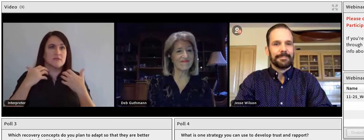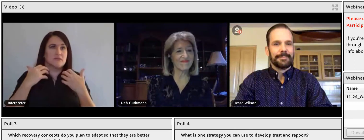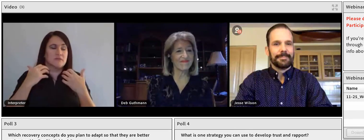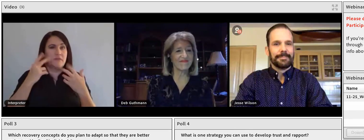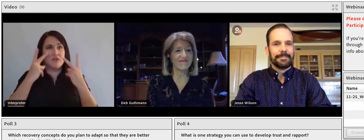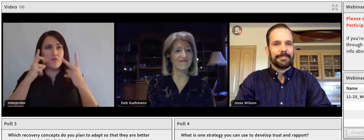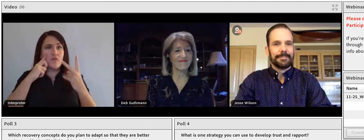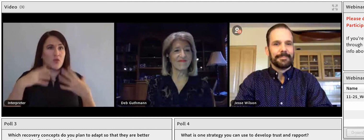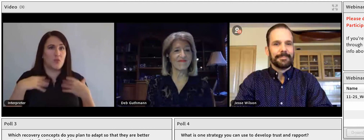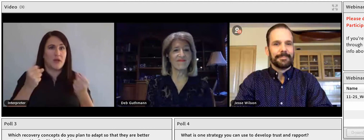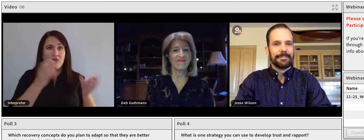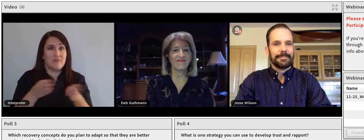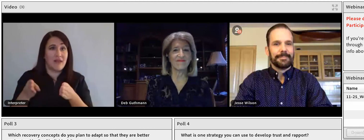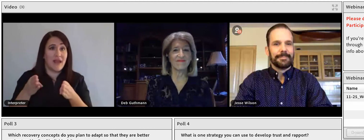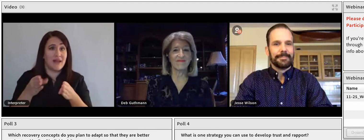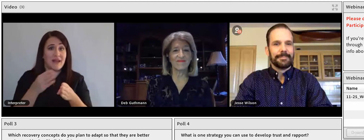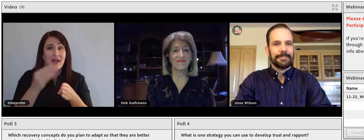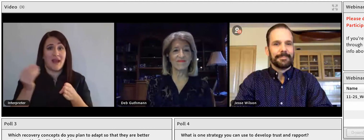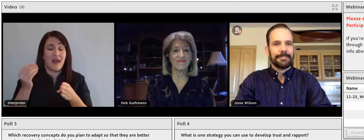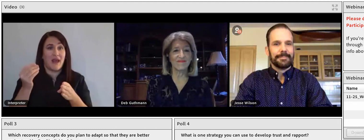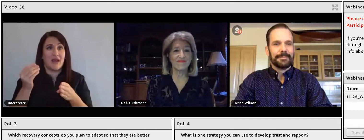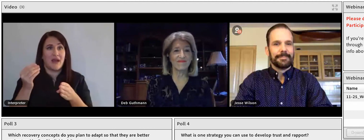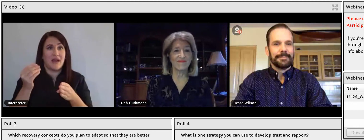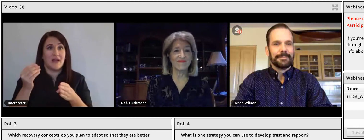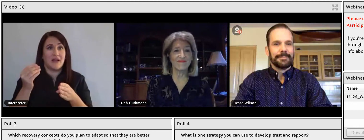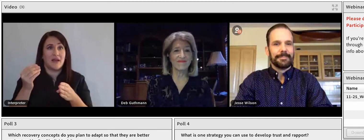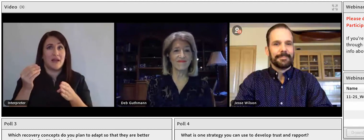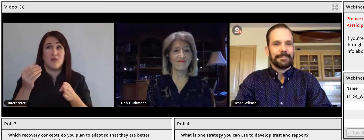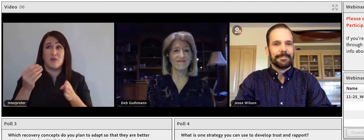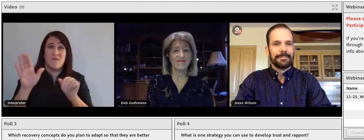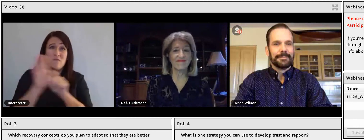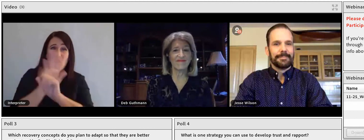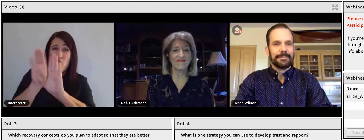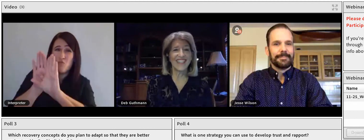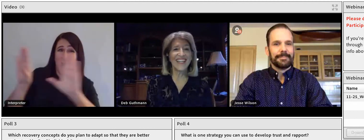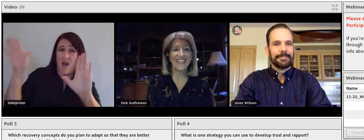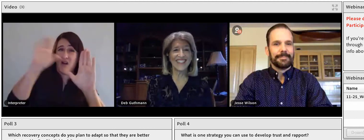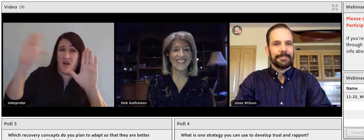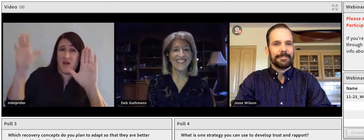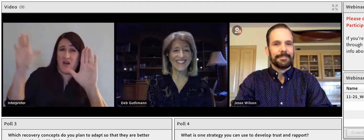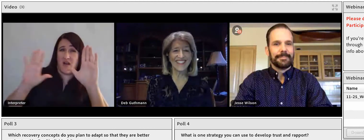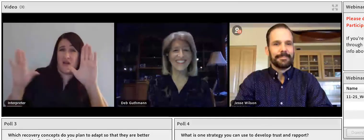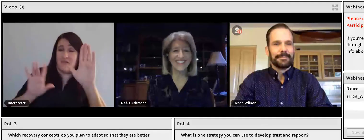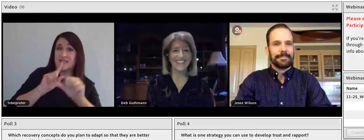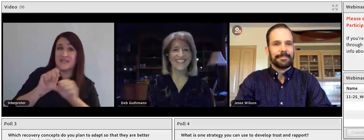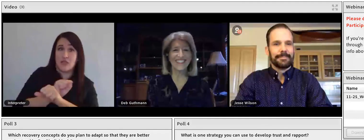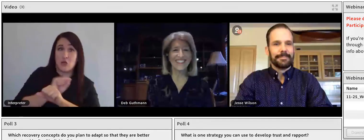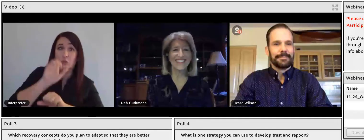recovery plan, and they made it cover an entire wall, and it was steps, like